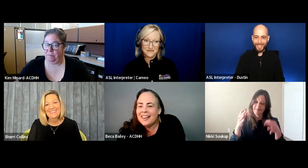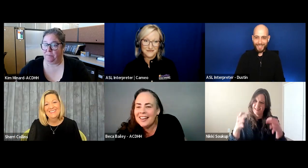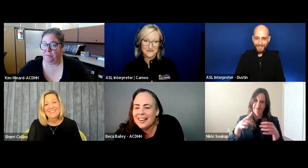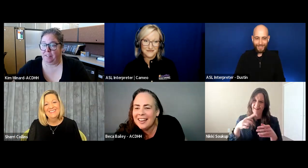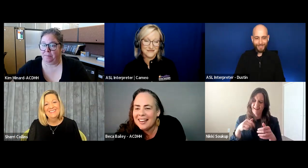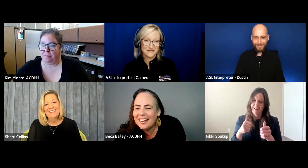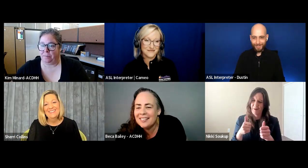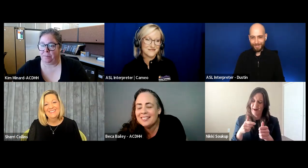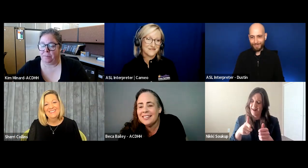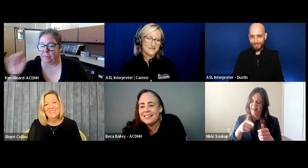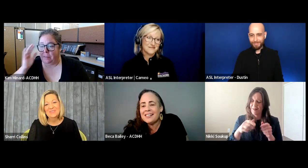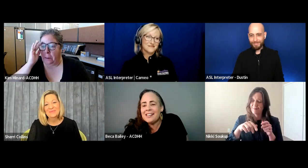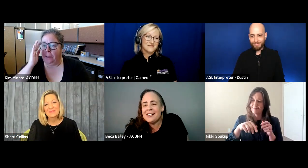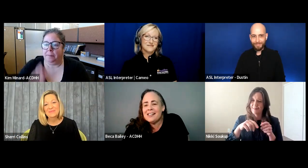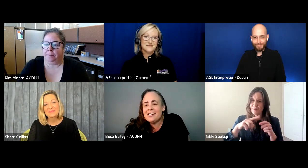And Nikki?